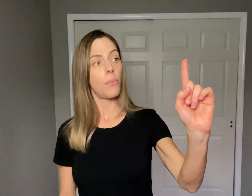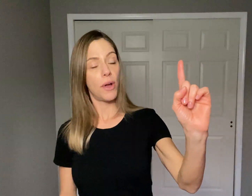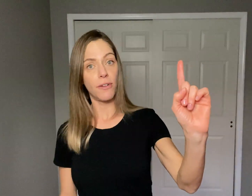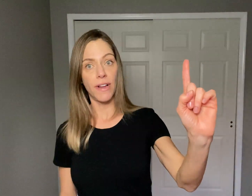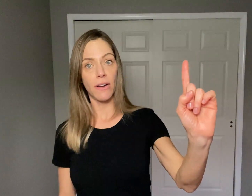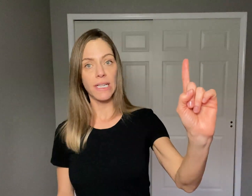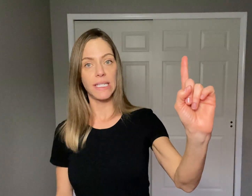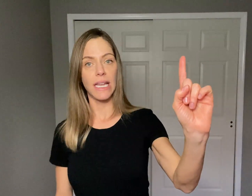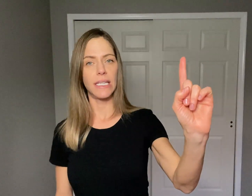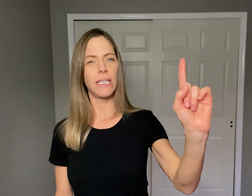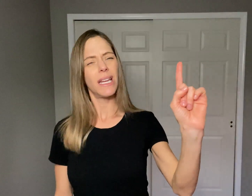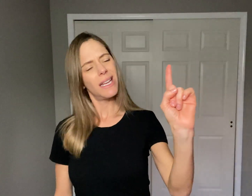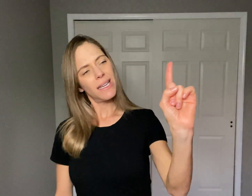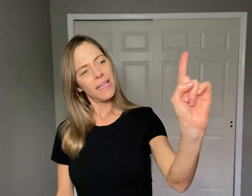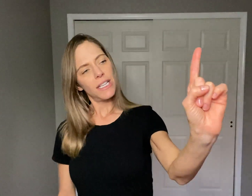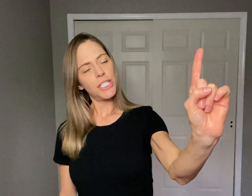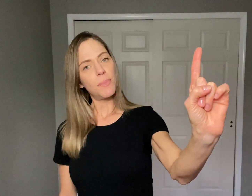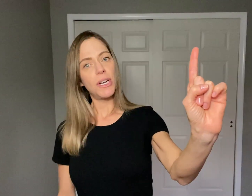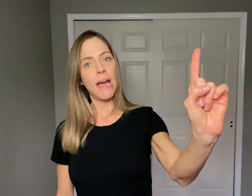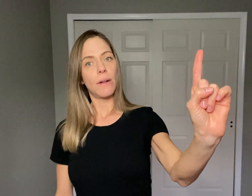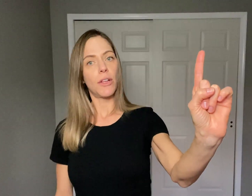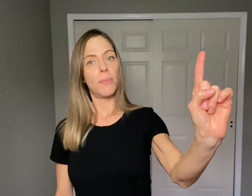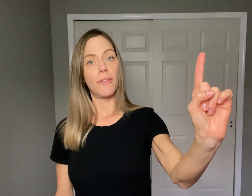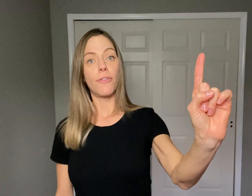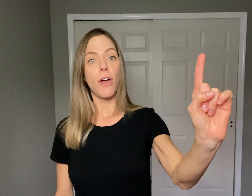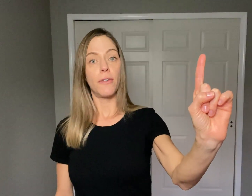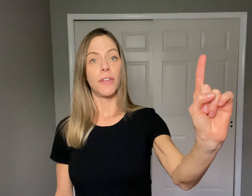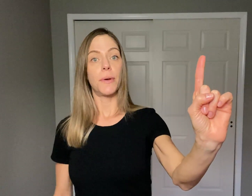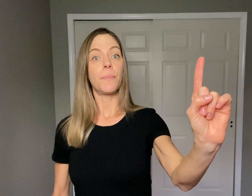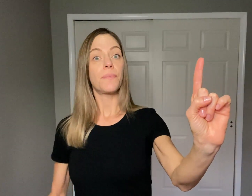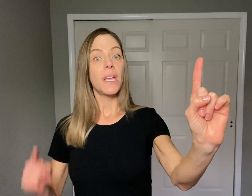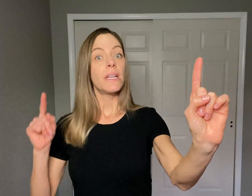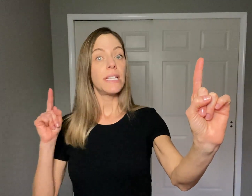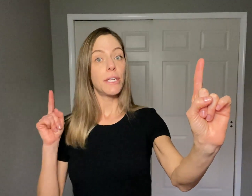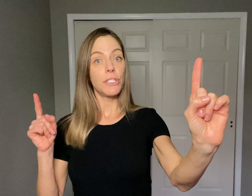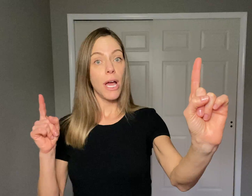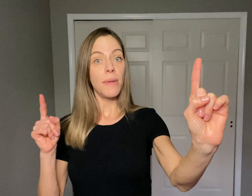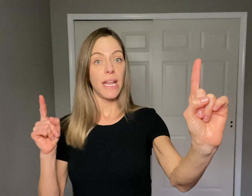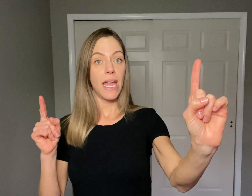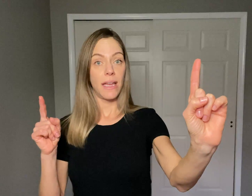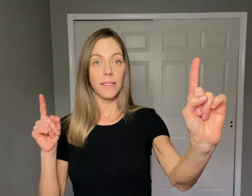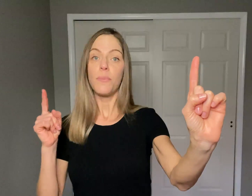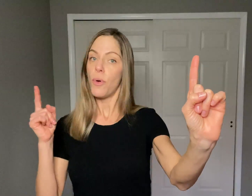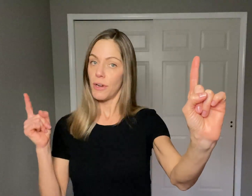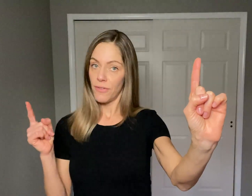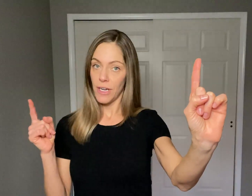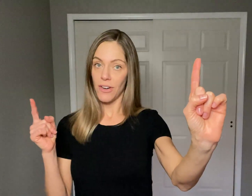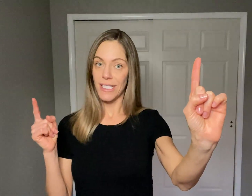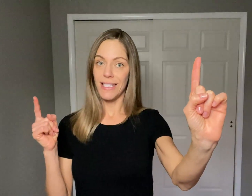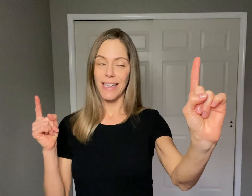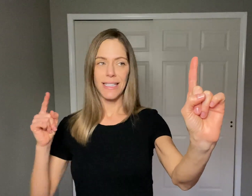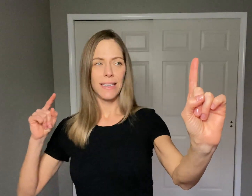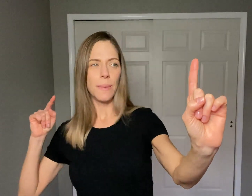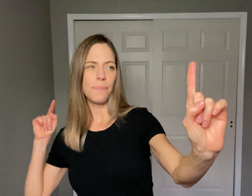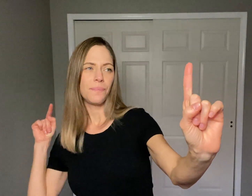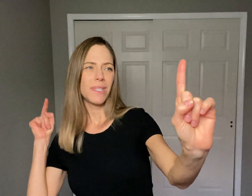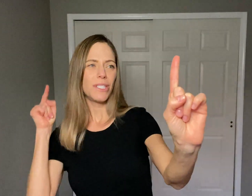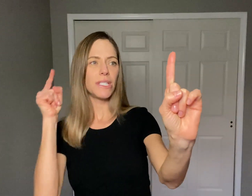pointer finger extended, and just put it out a little bit in front of you. Take your dominant hand, pointer finger extended, just kind